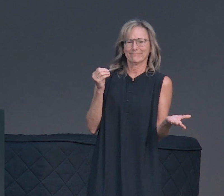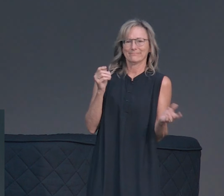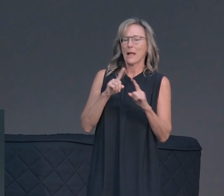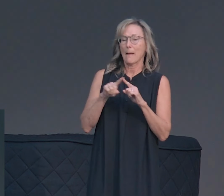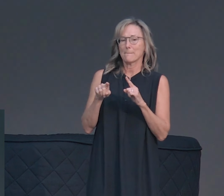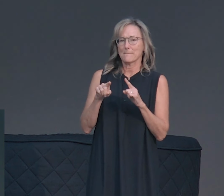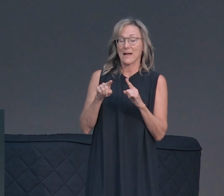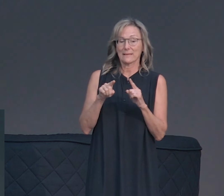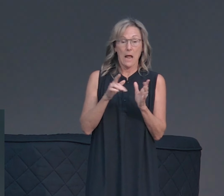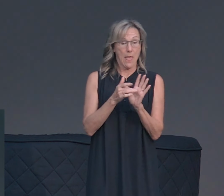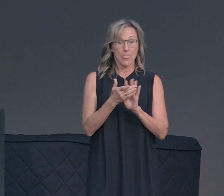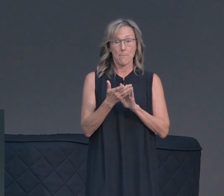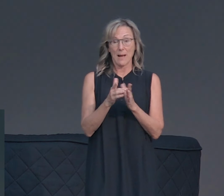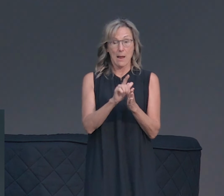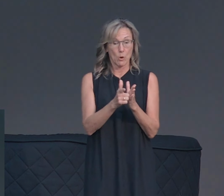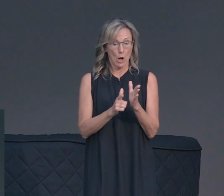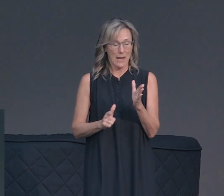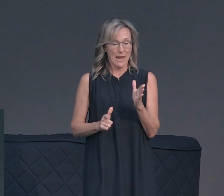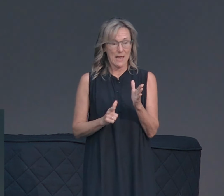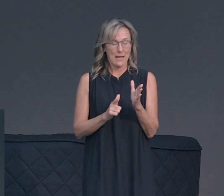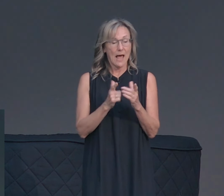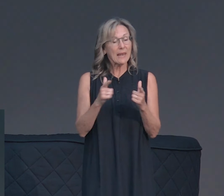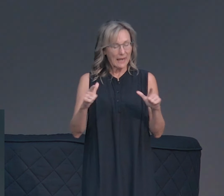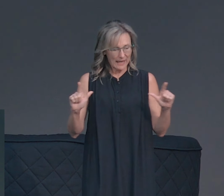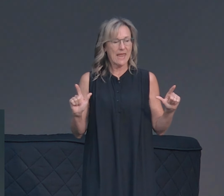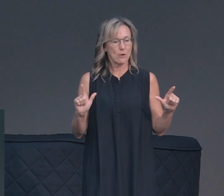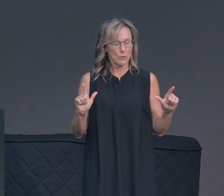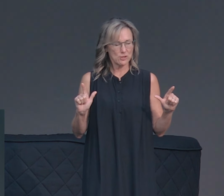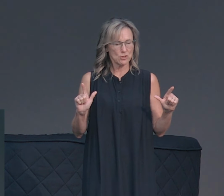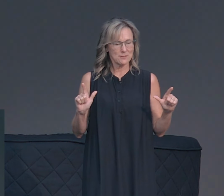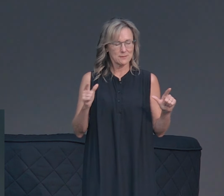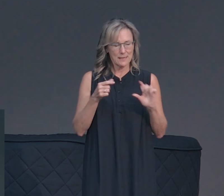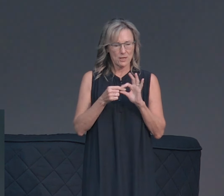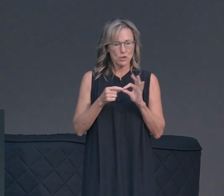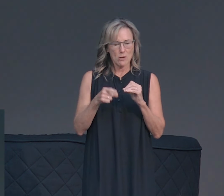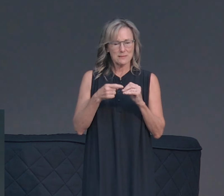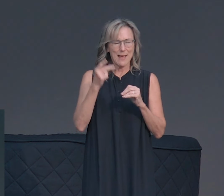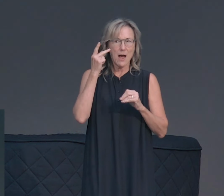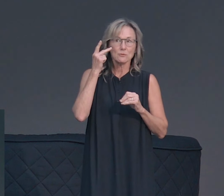idea of seeing more clearly, seeing more clearly.